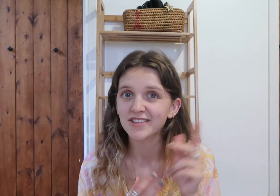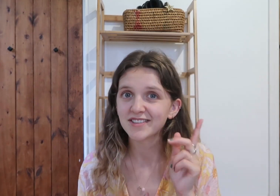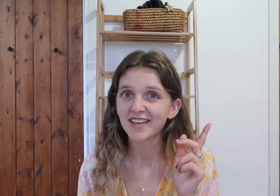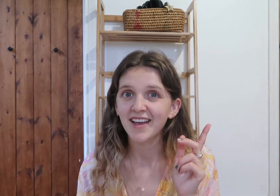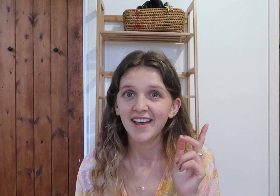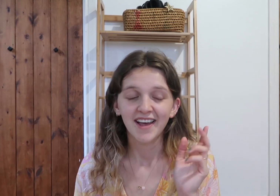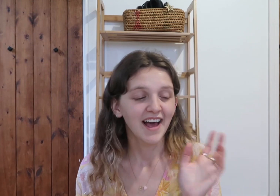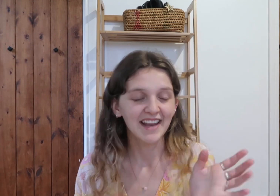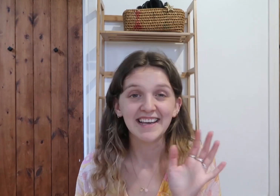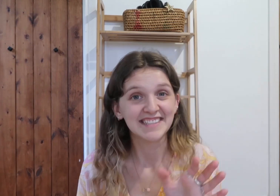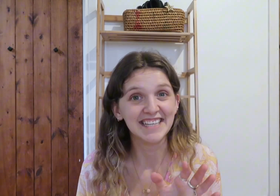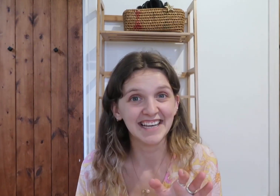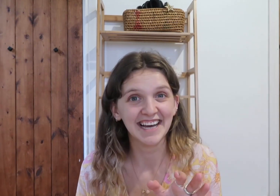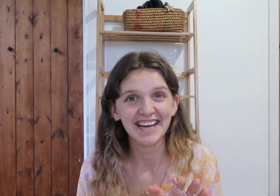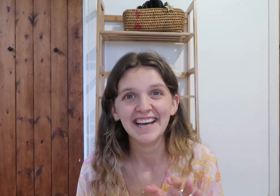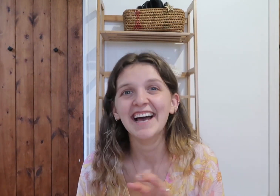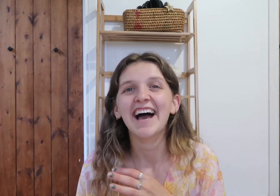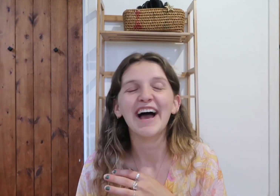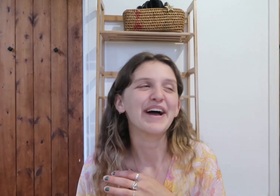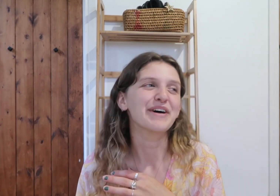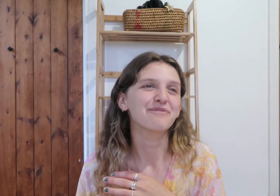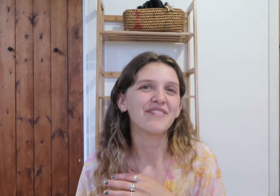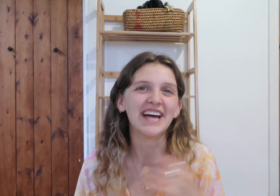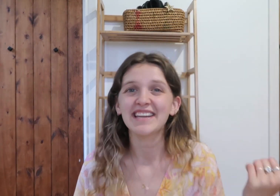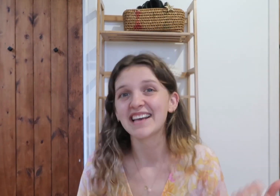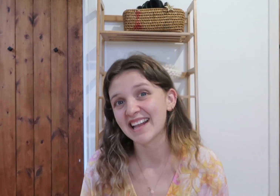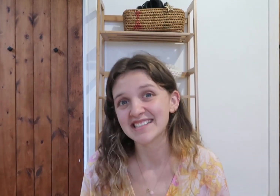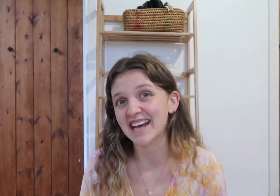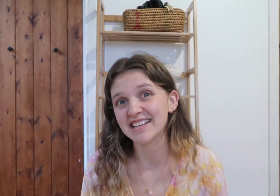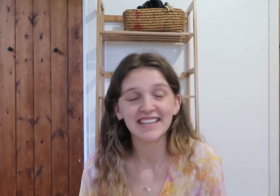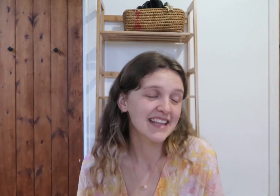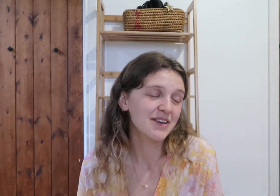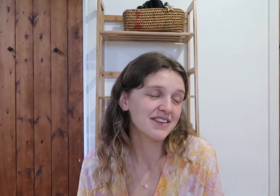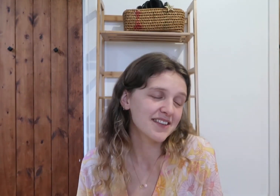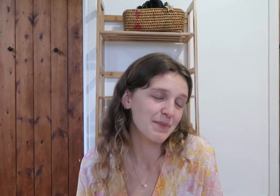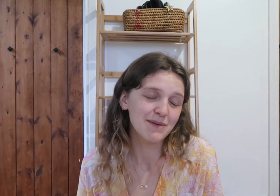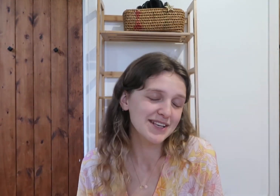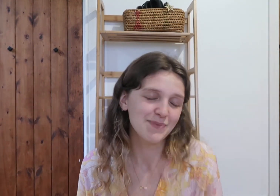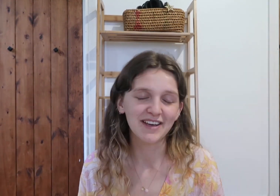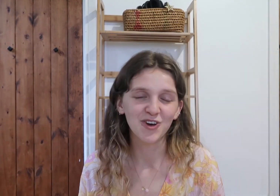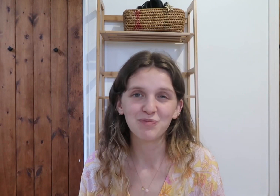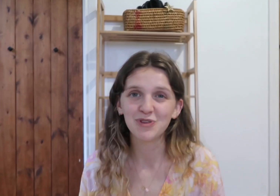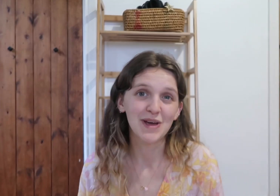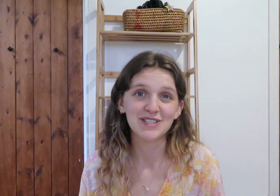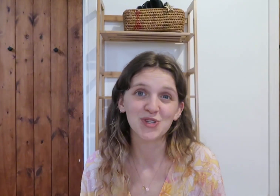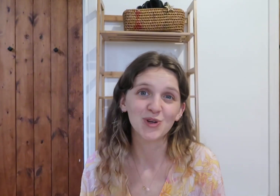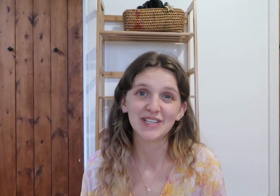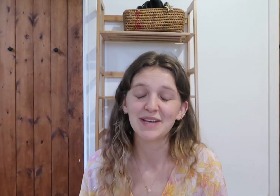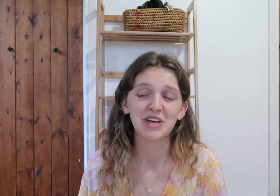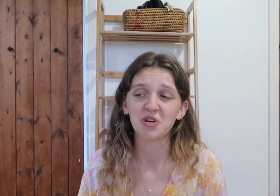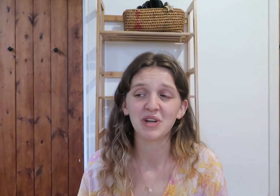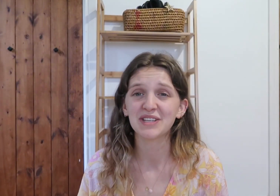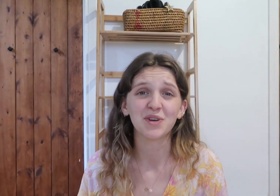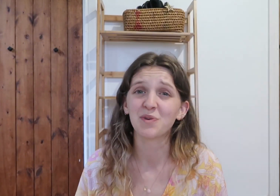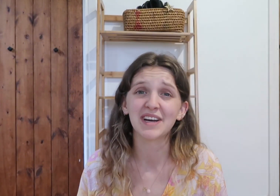genius, and it gets easier. And like I said, the babies, the toddlers, they pick up on it so